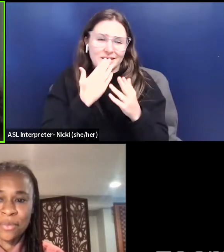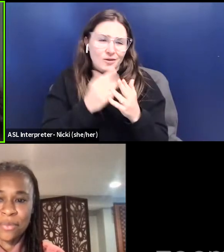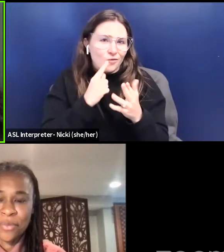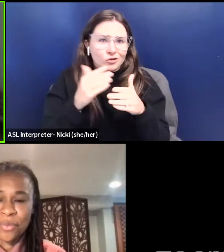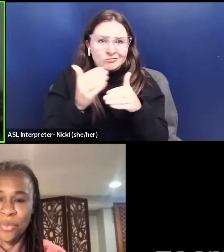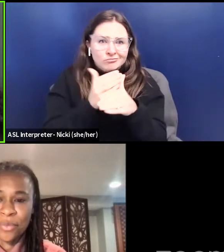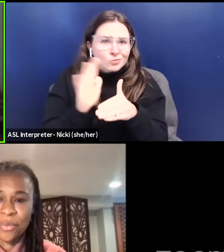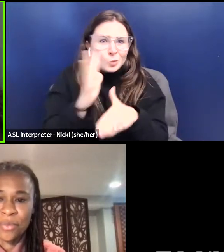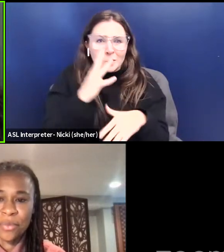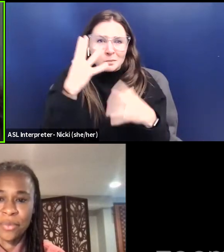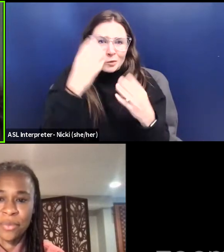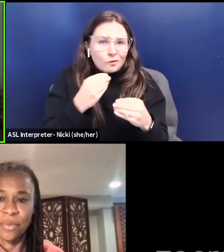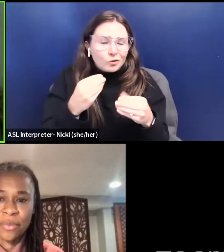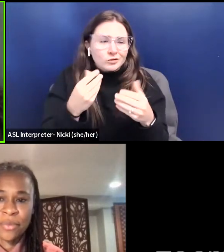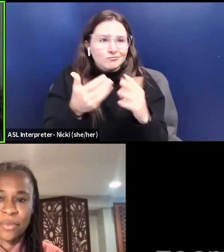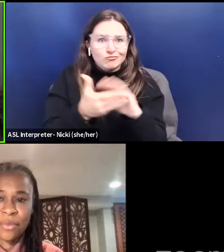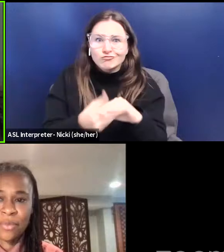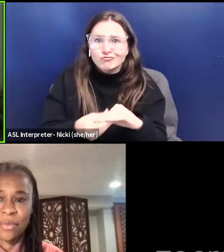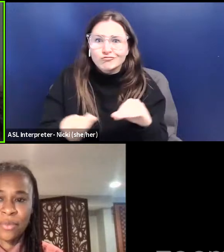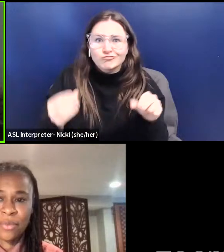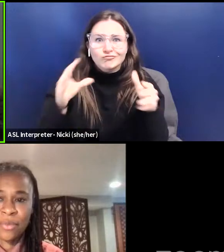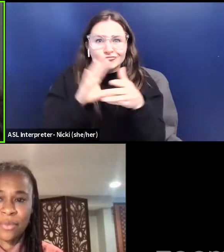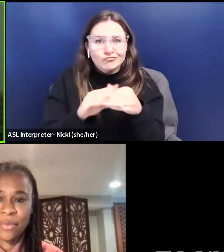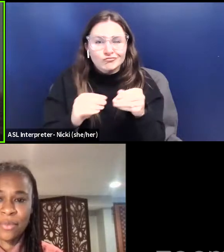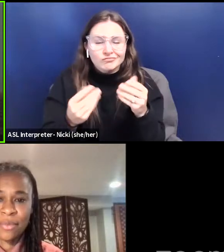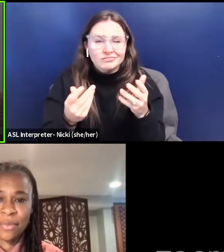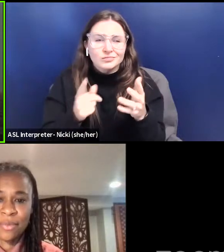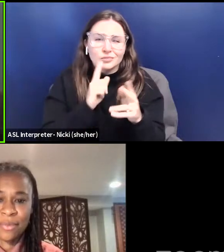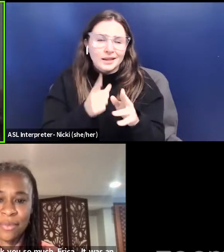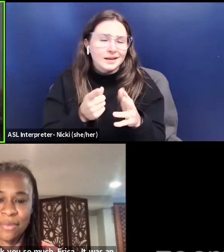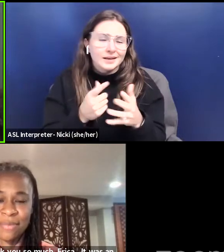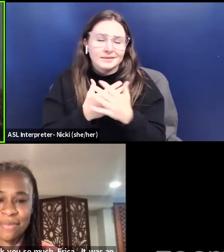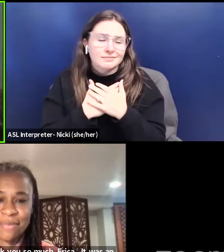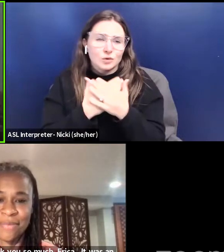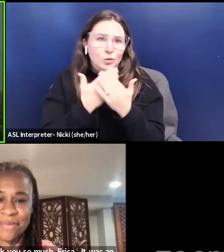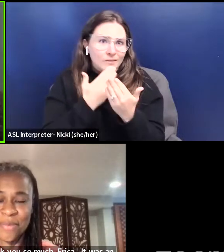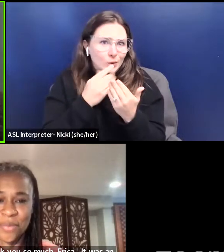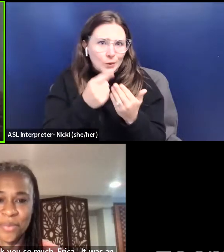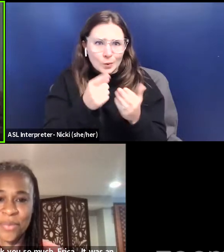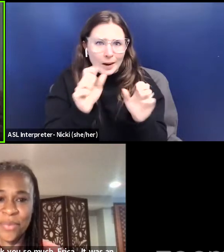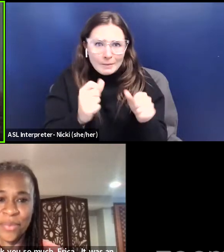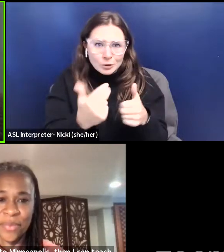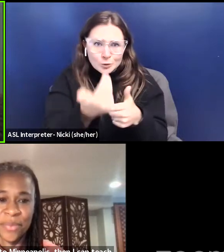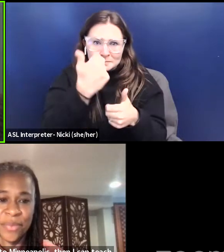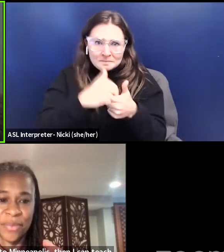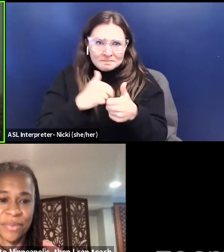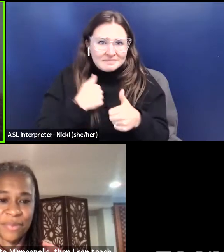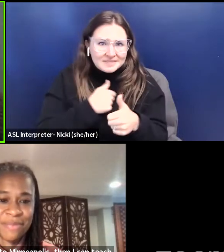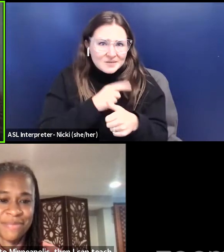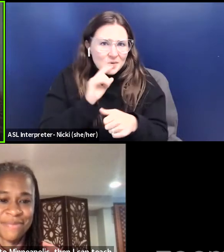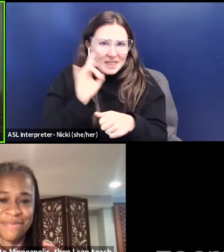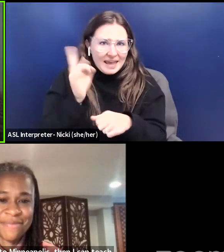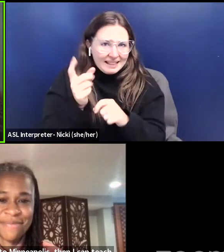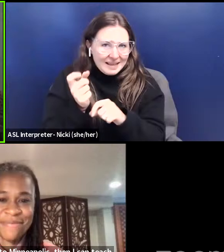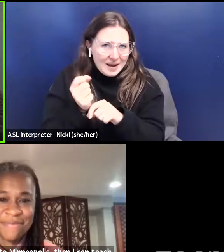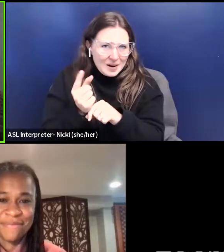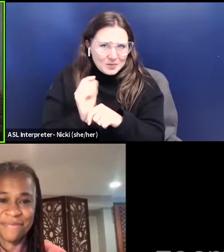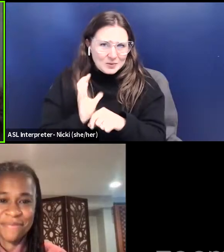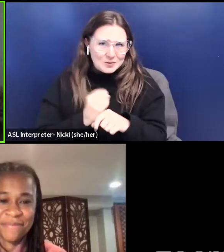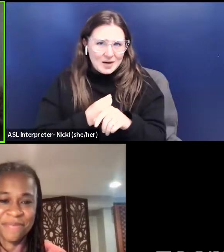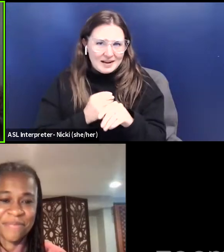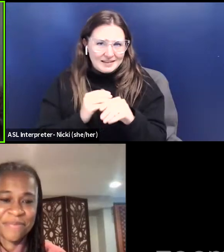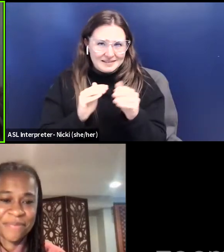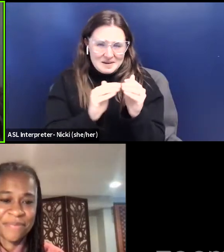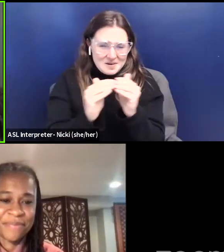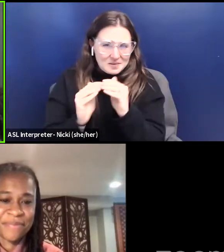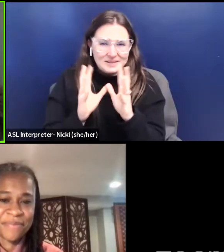And I'm just so grateful that you were able to be here for the 8th Annual Trans Equity Summit here in the Twin Cities. So thank you so much.